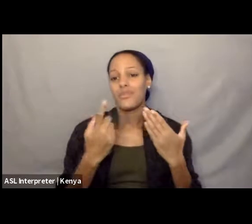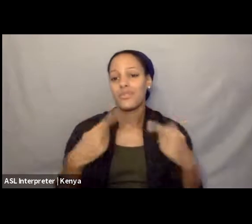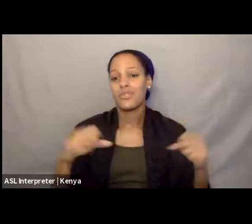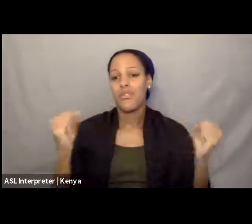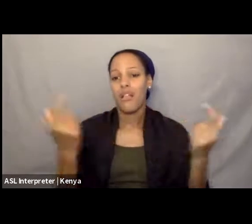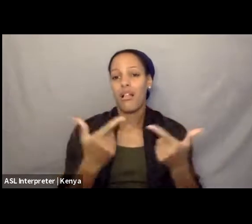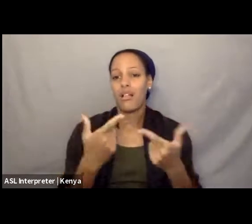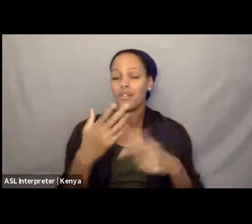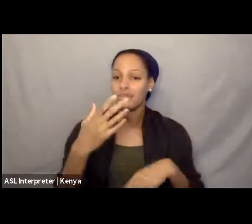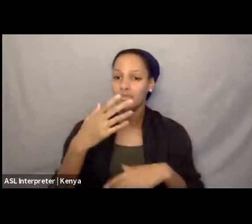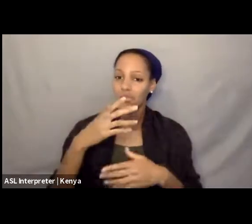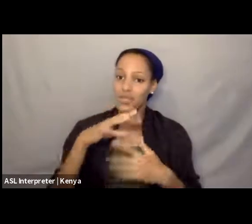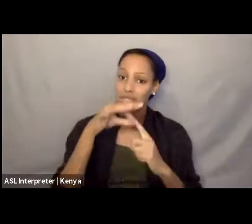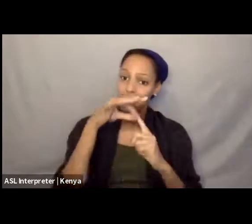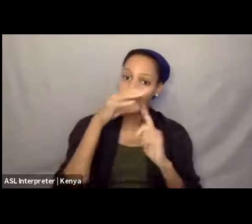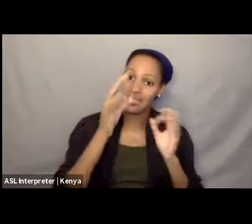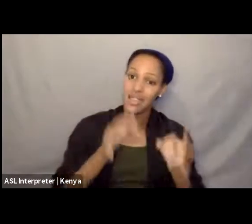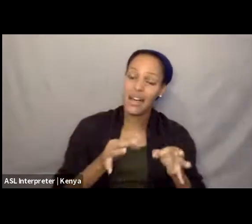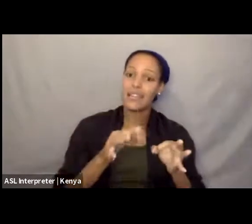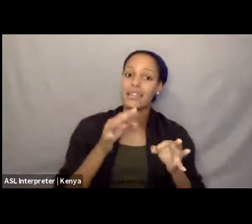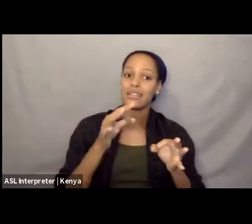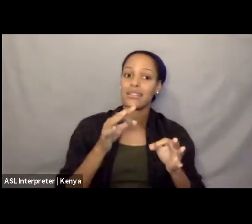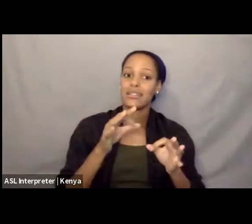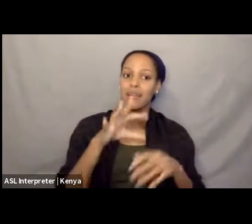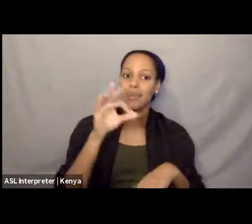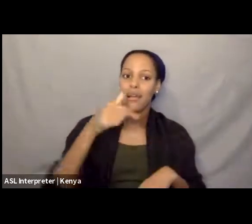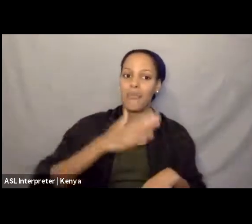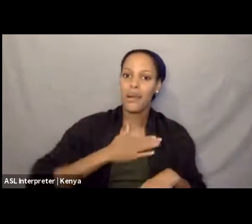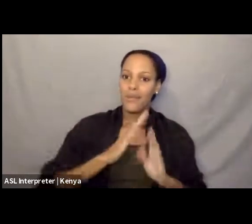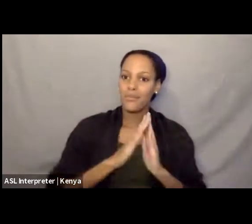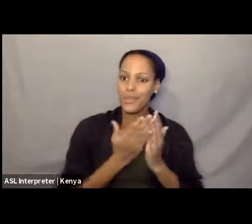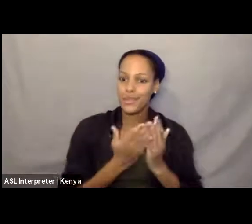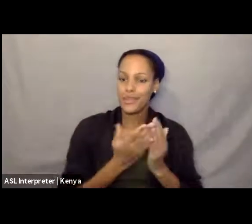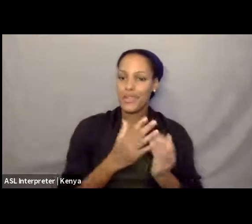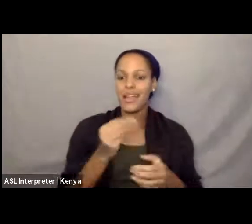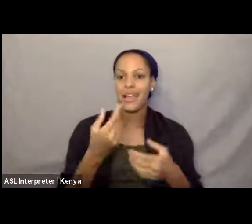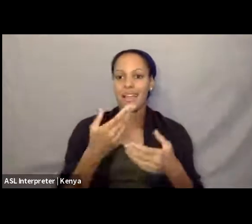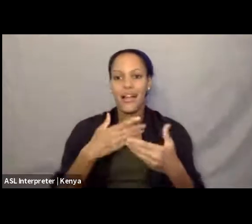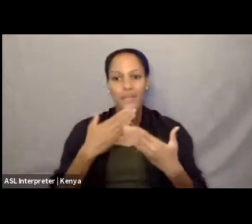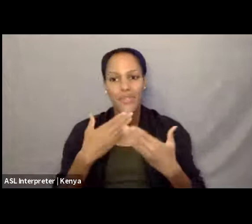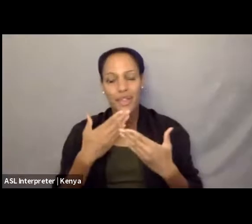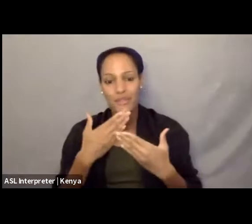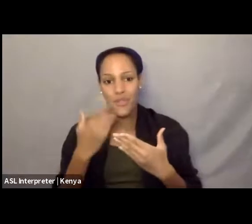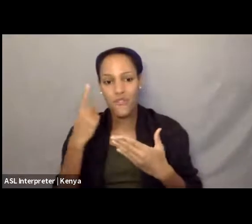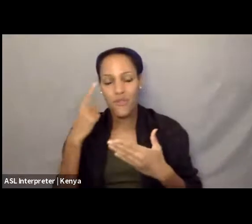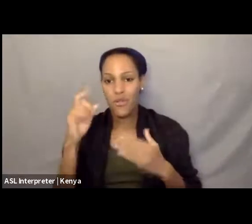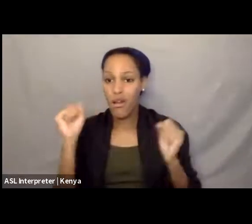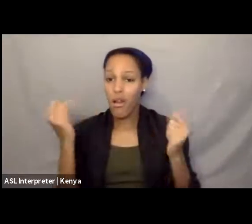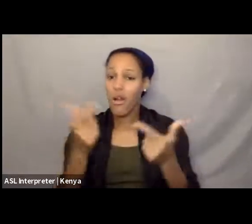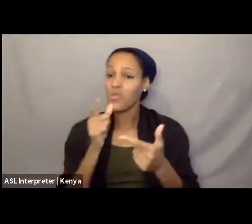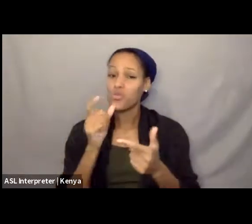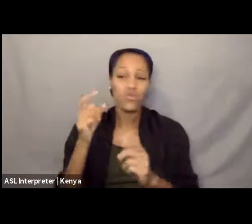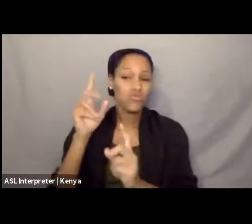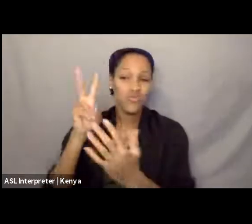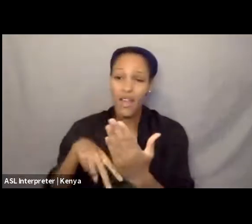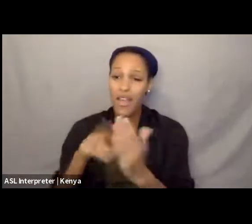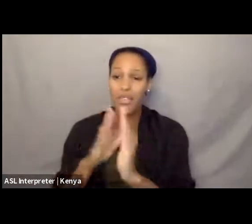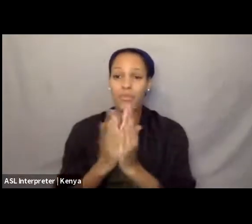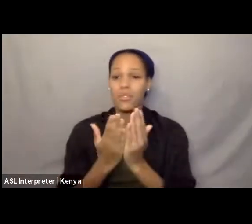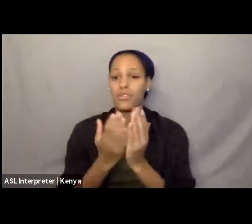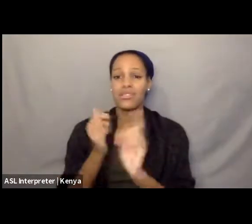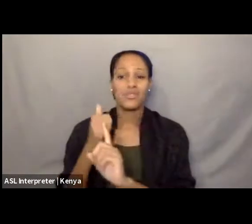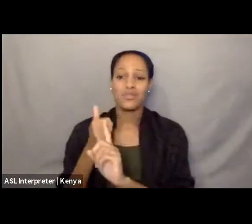choosing the book. And I'm also grateful to, you know, anyone who's read the book.